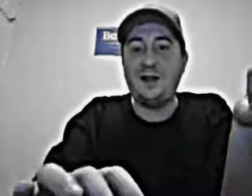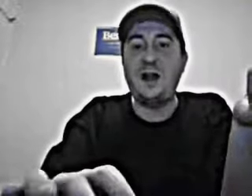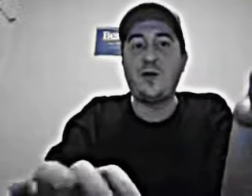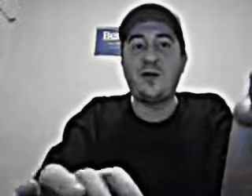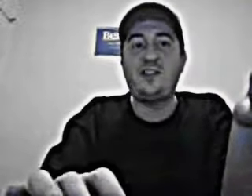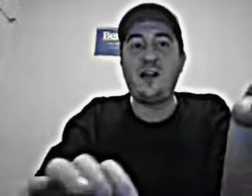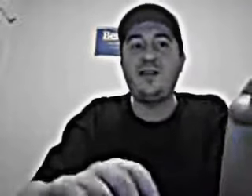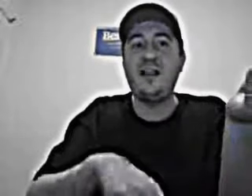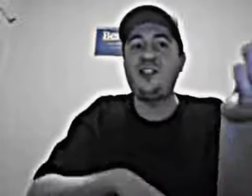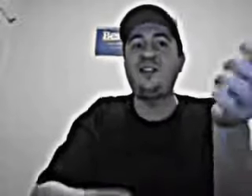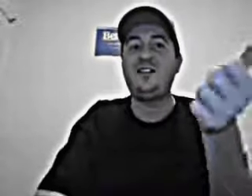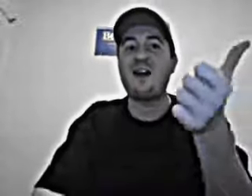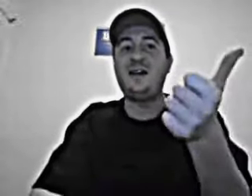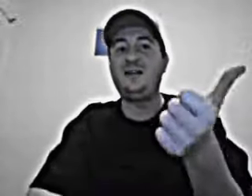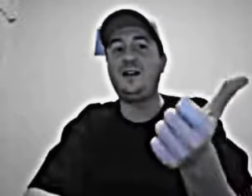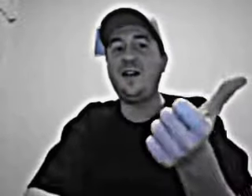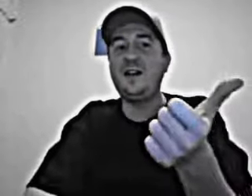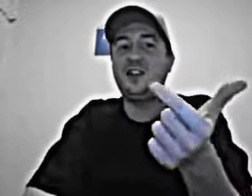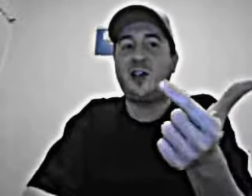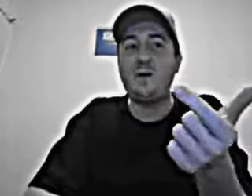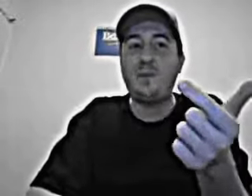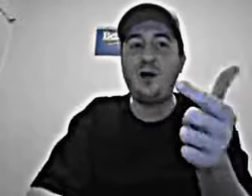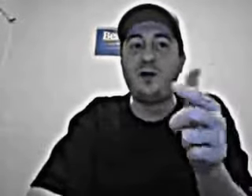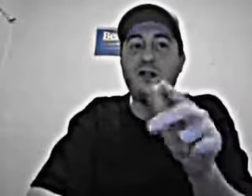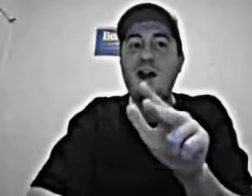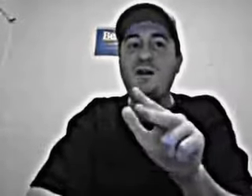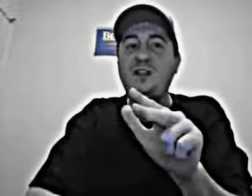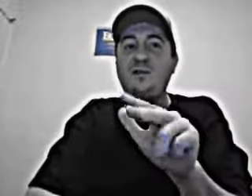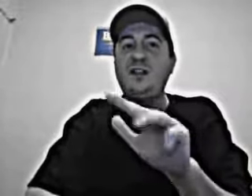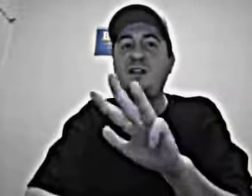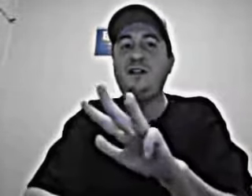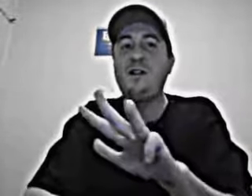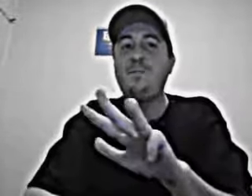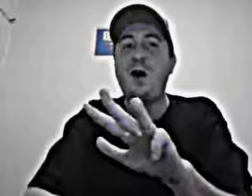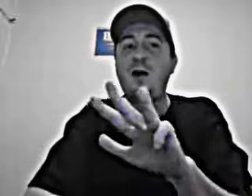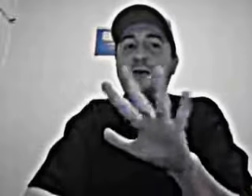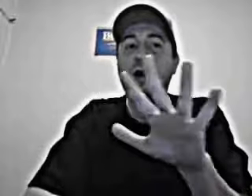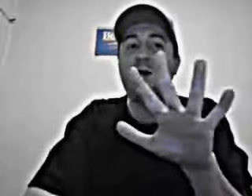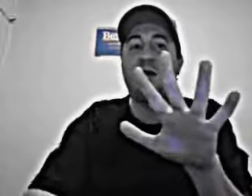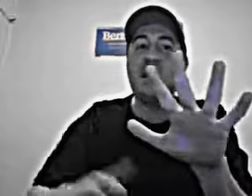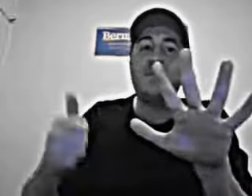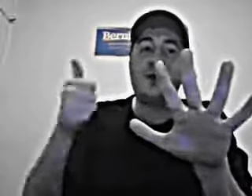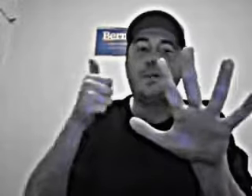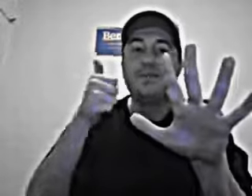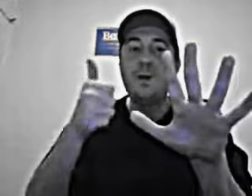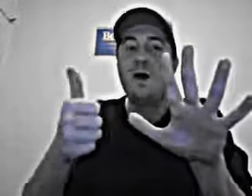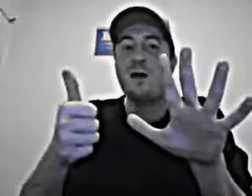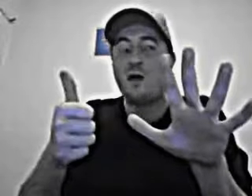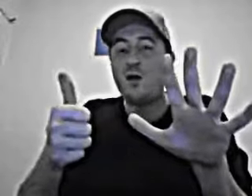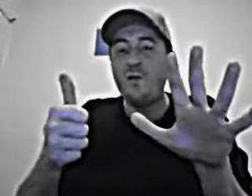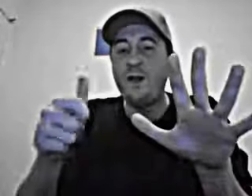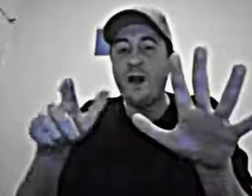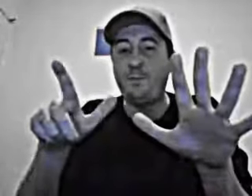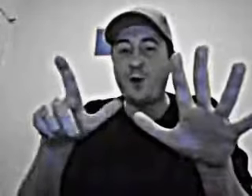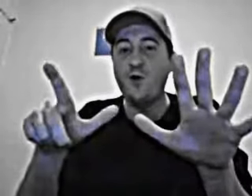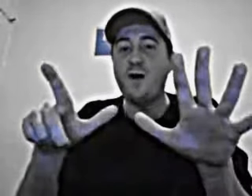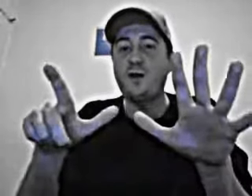colorado's delegation diana degett jared polis scott tipton ken buck doug lamborn mike kaufman and ed perlmutter